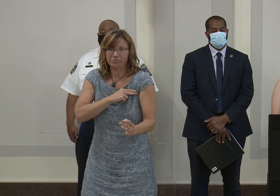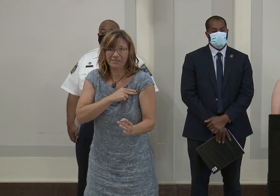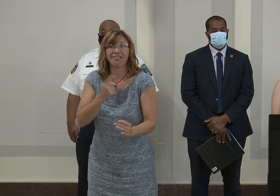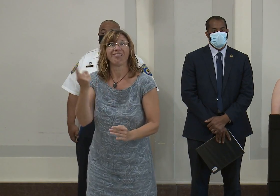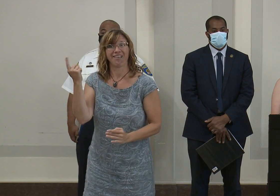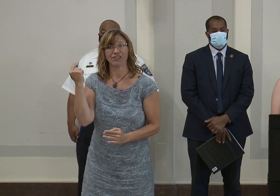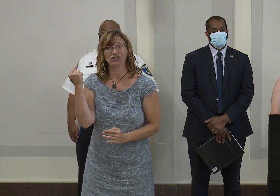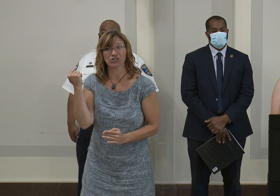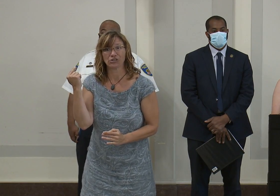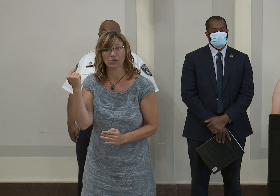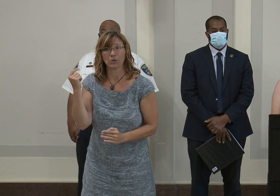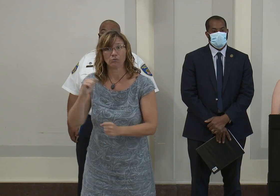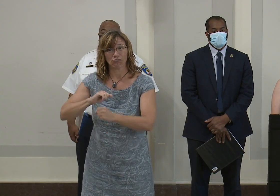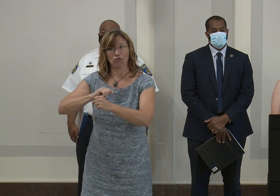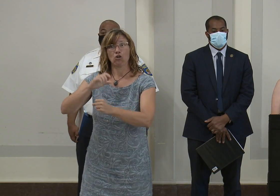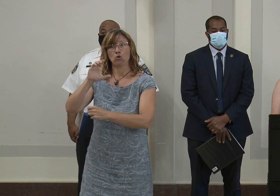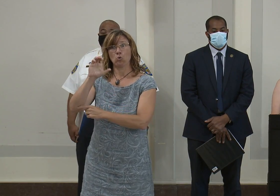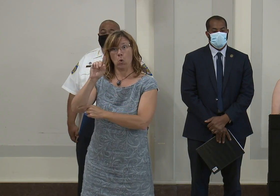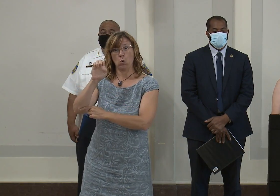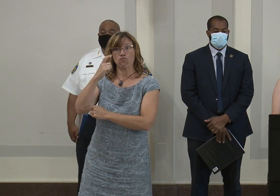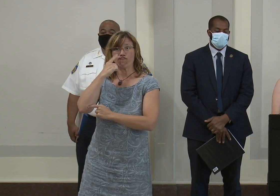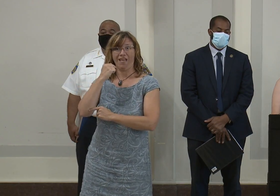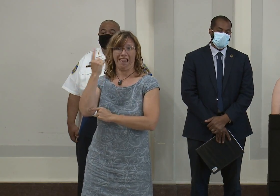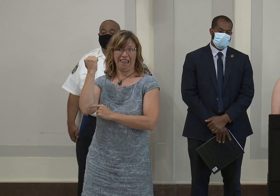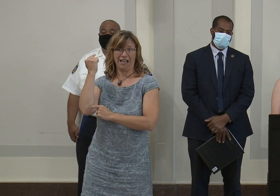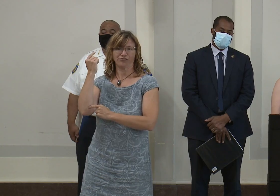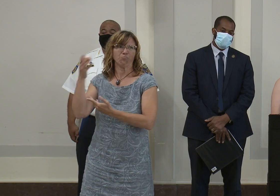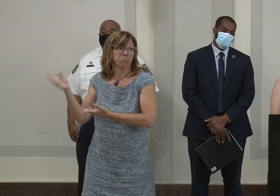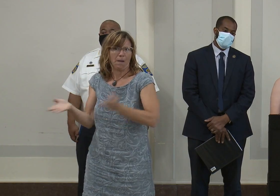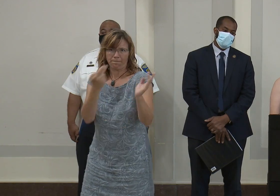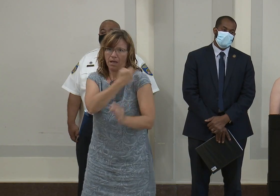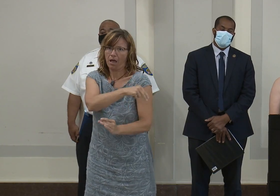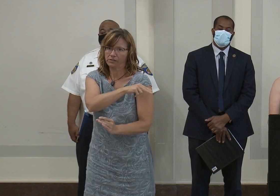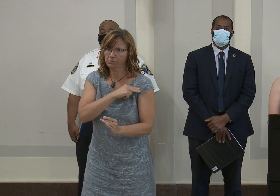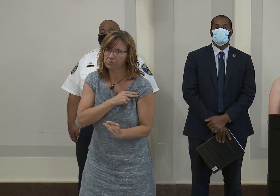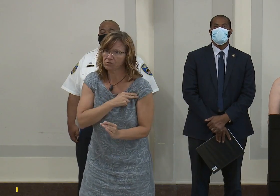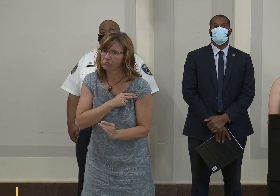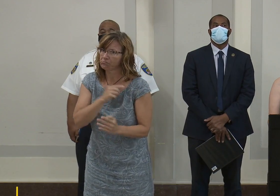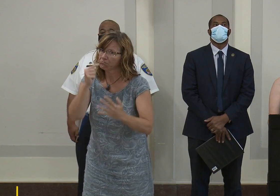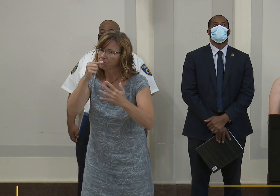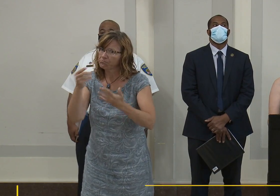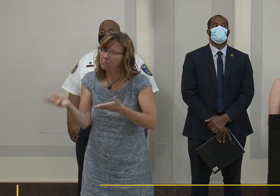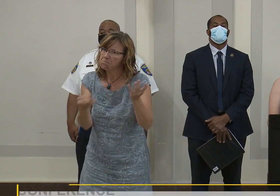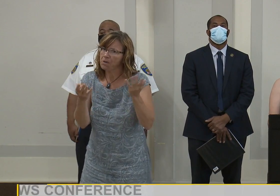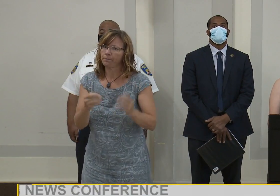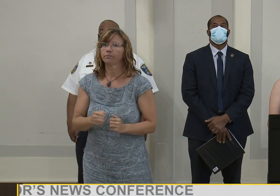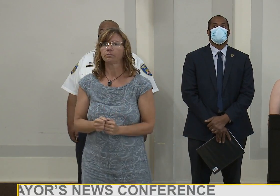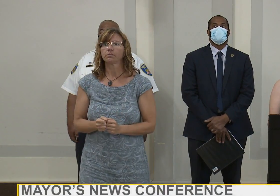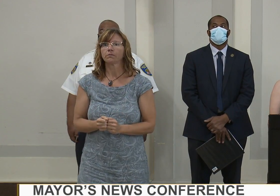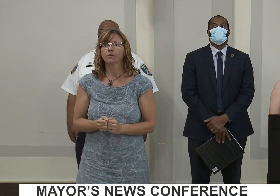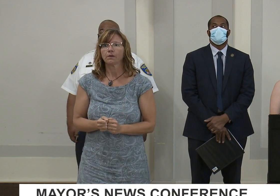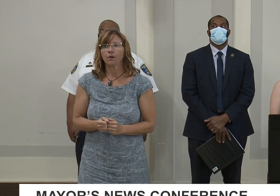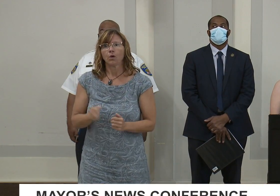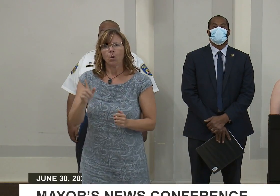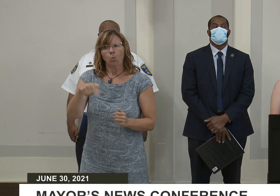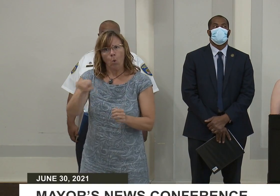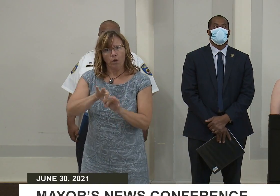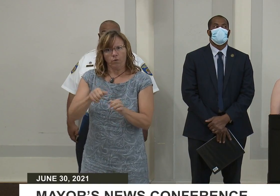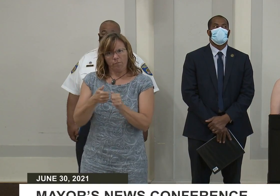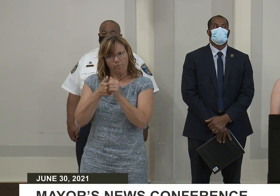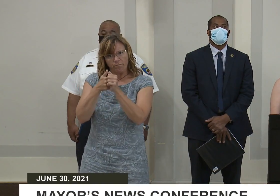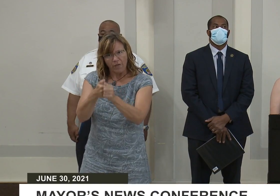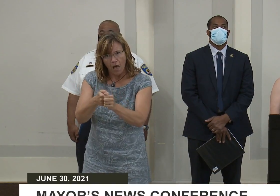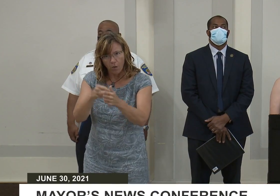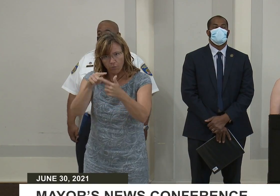season. There are precautions residents should take to keep cool in extreme heat. If you can, use a